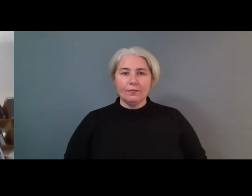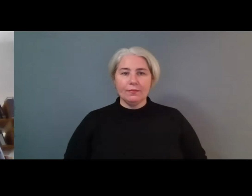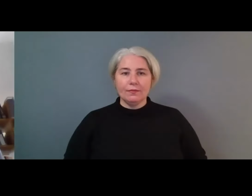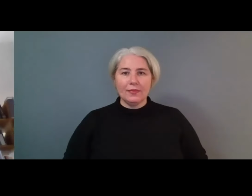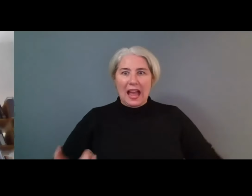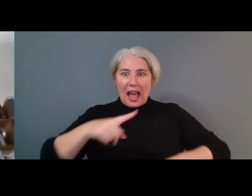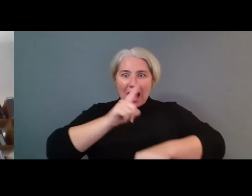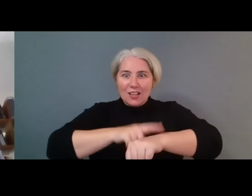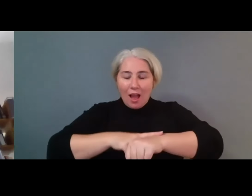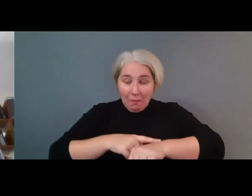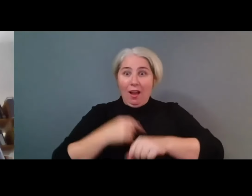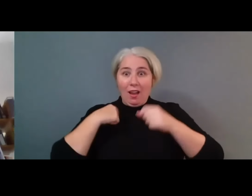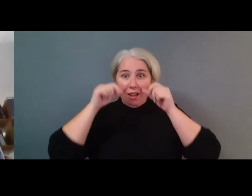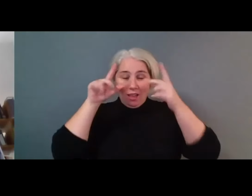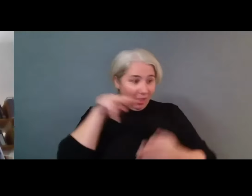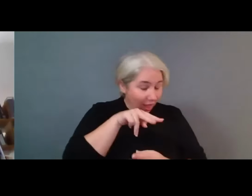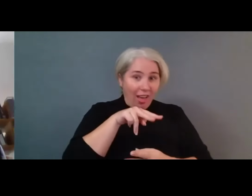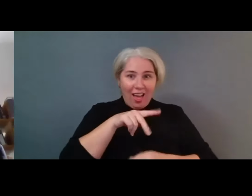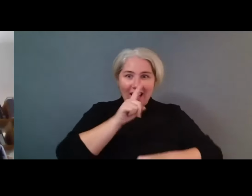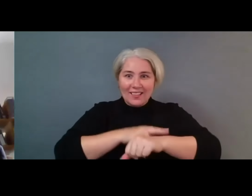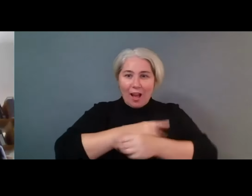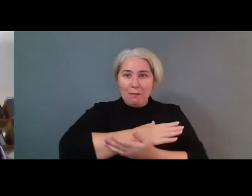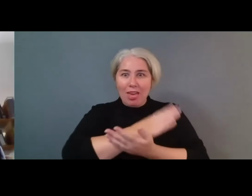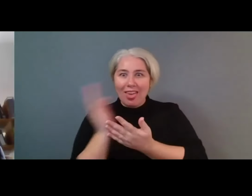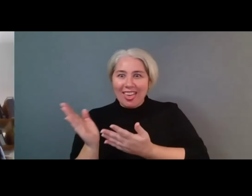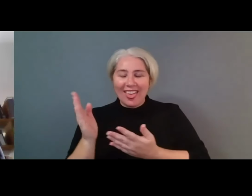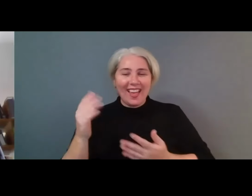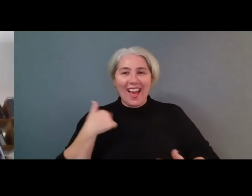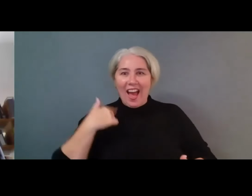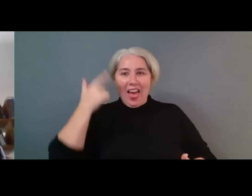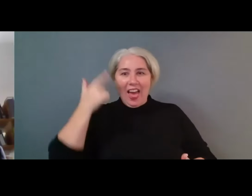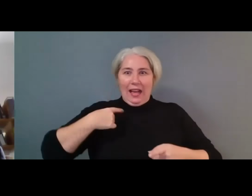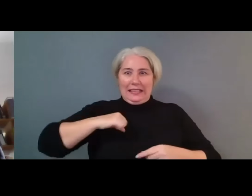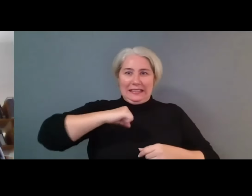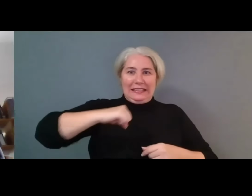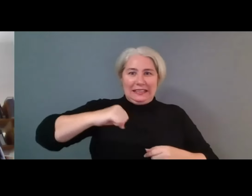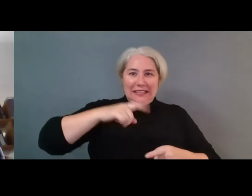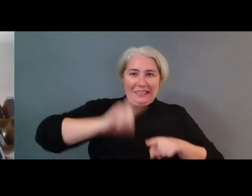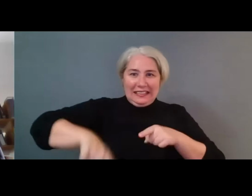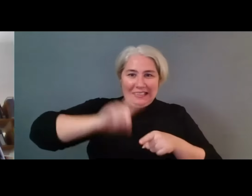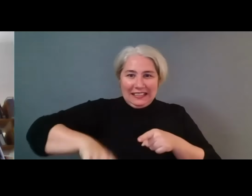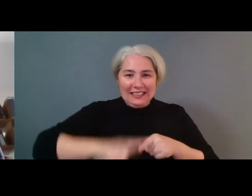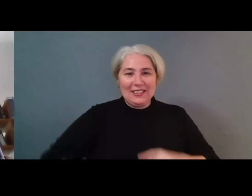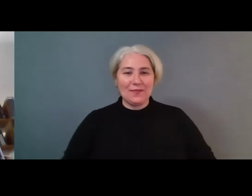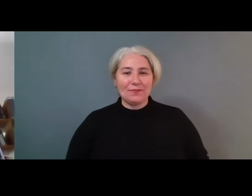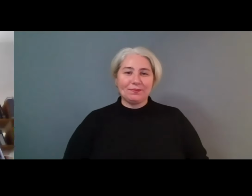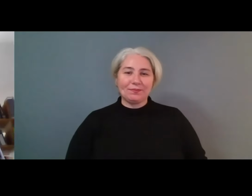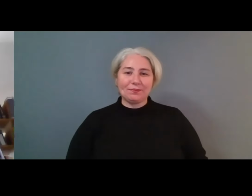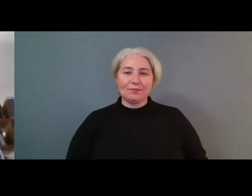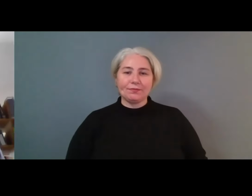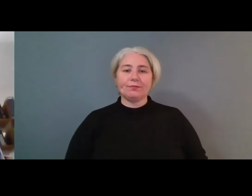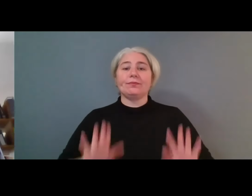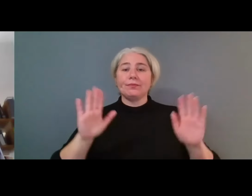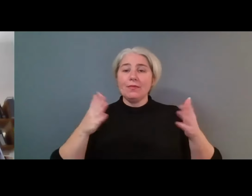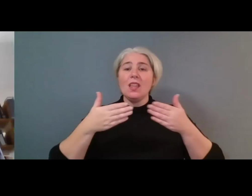because I'm already way ahead. Anyway, general comment, as I said, the general interpretation. So far,